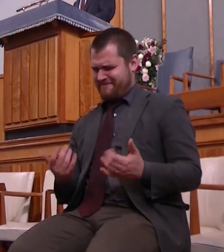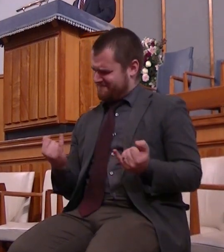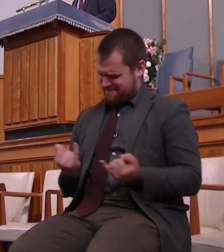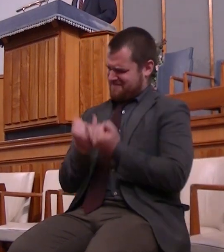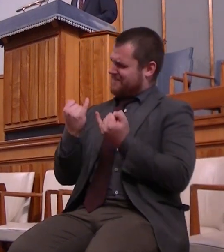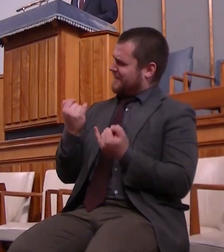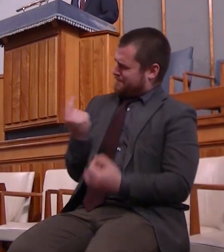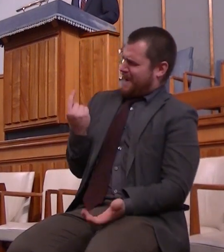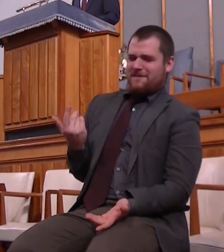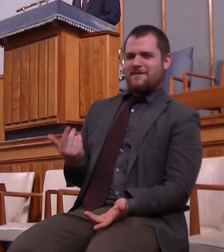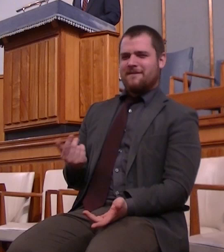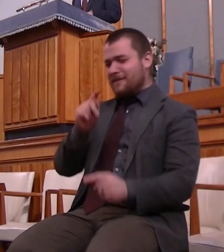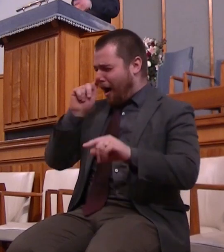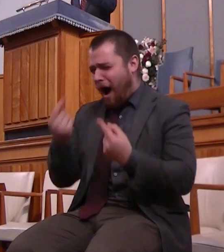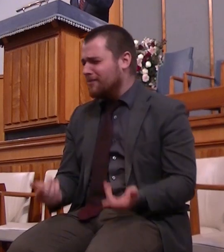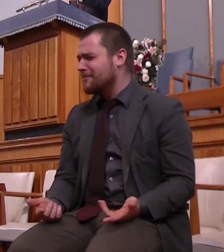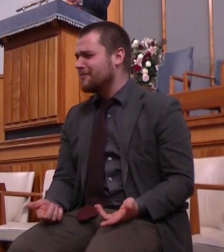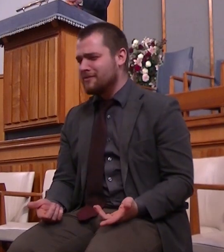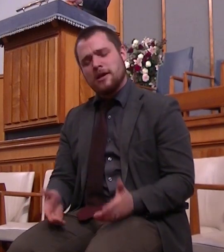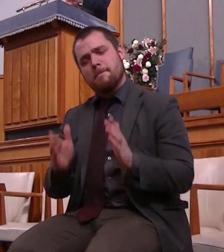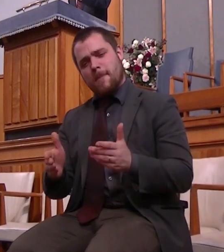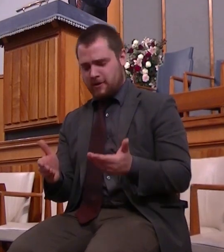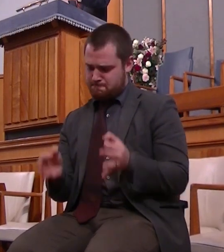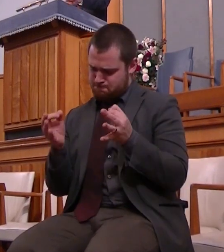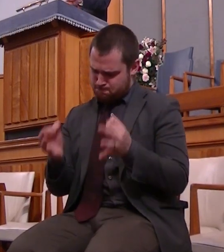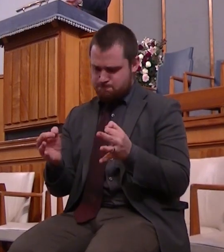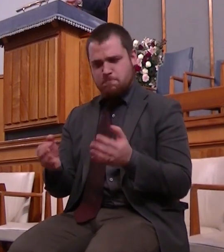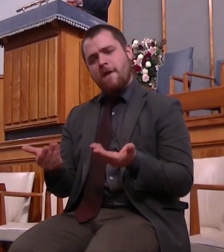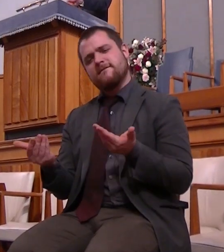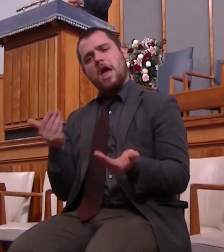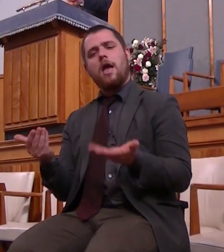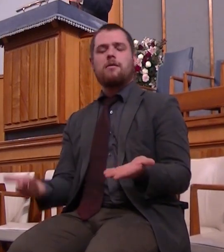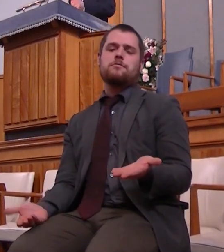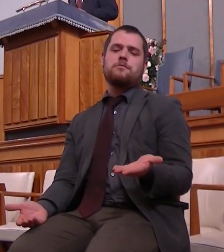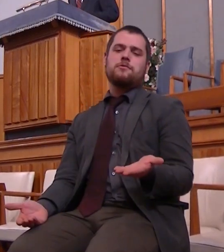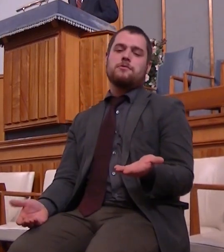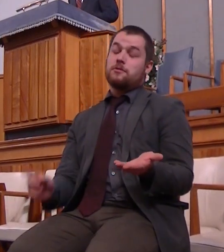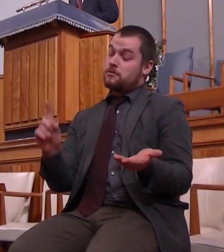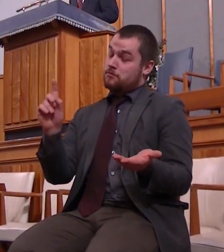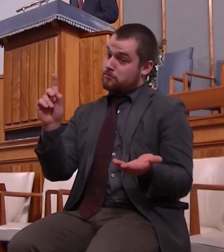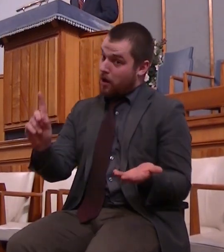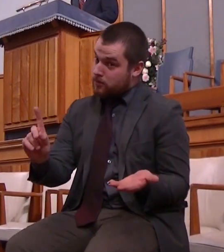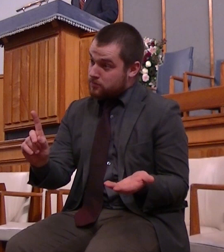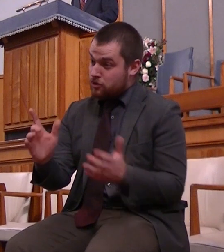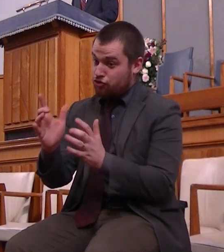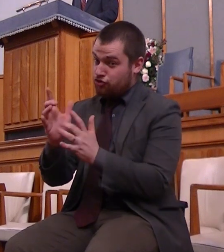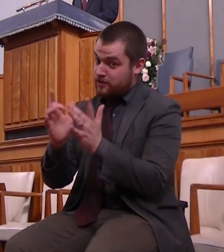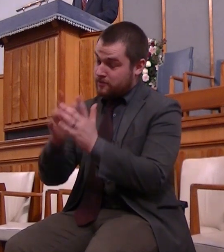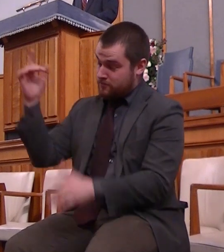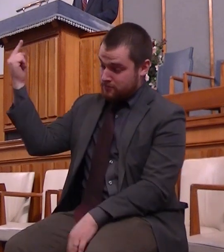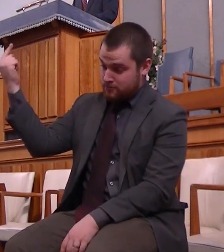in his amazing love, he's come himself in the person of Christ to suffer and die for our